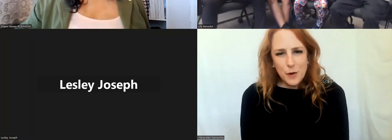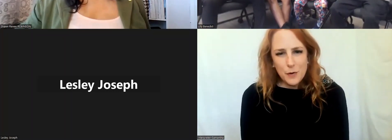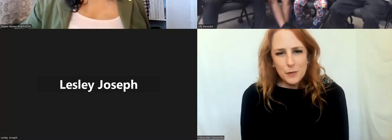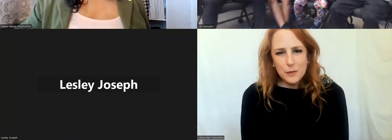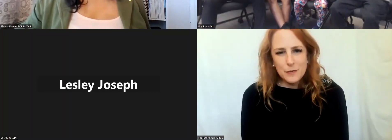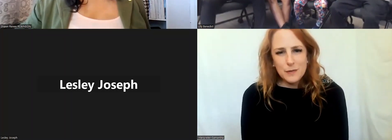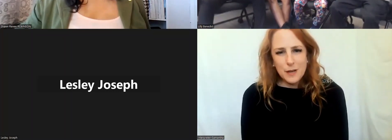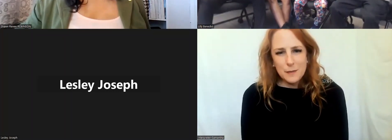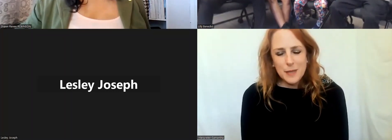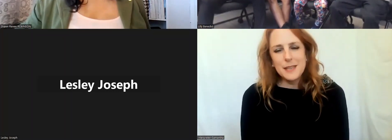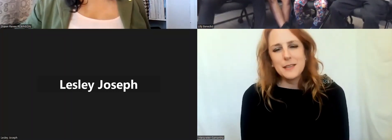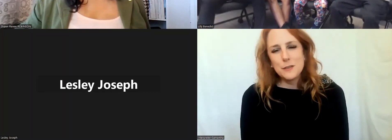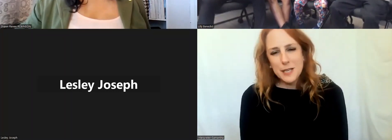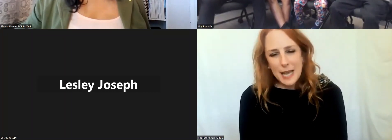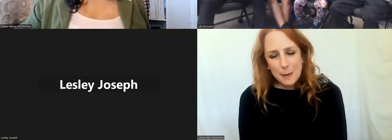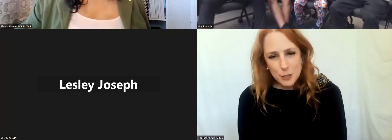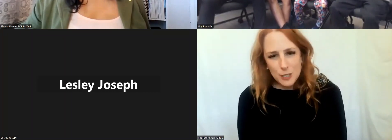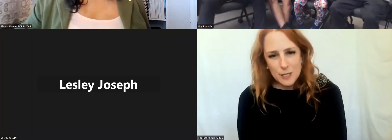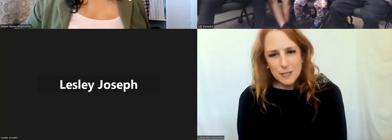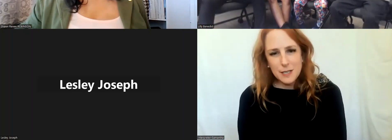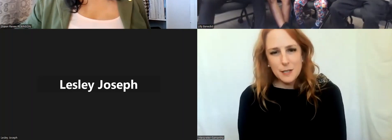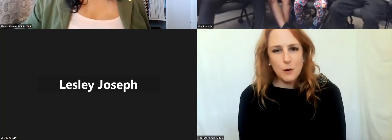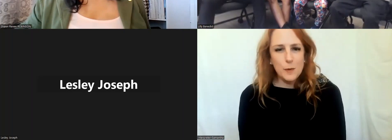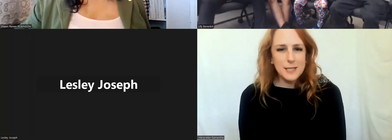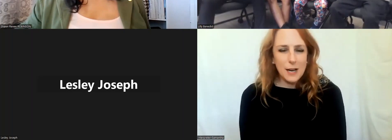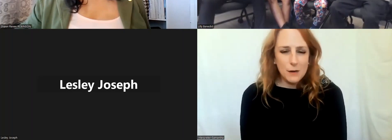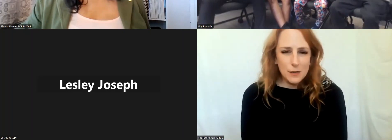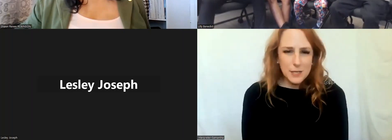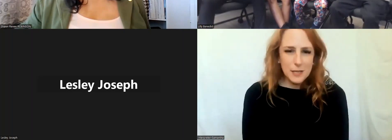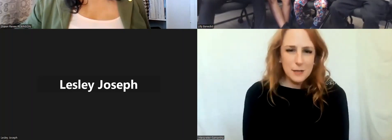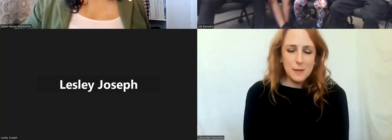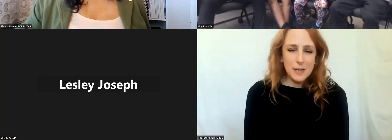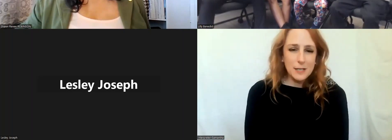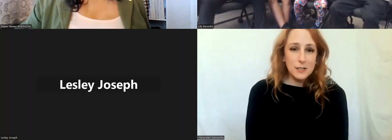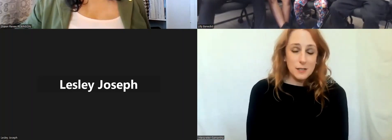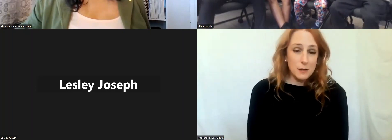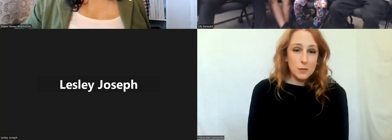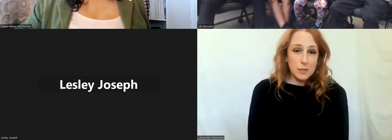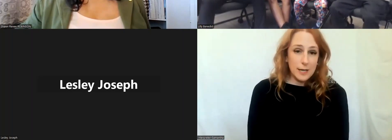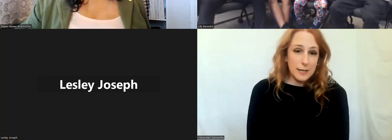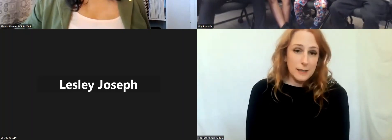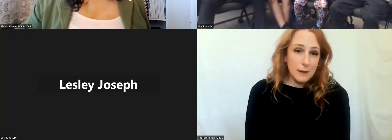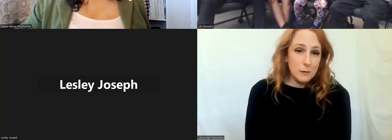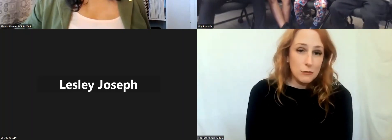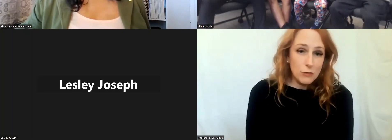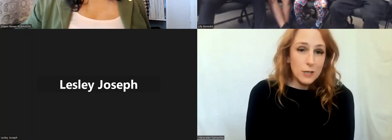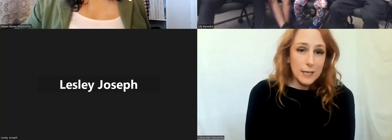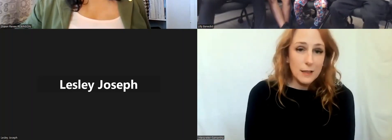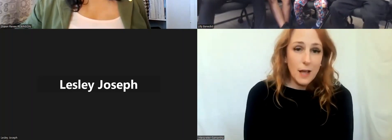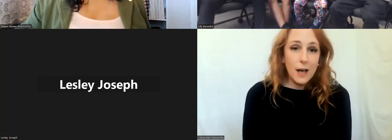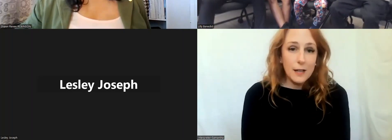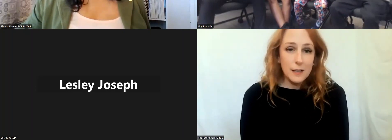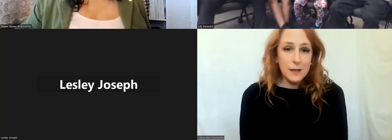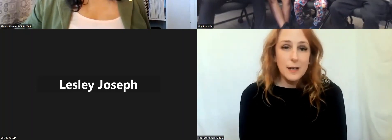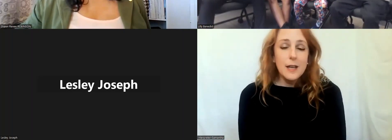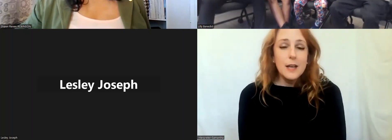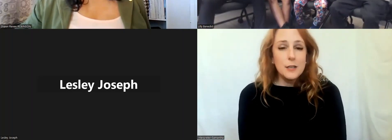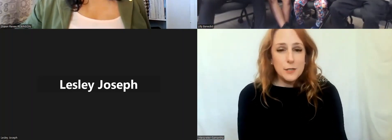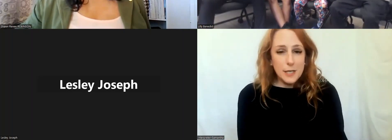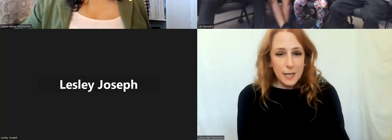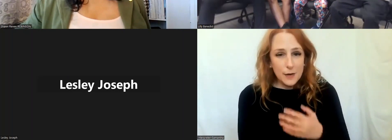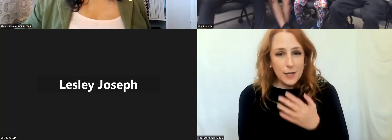using the phone, and then using captions, and there were always errors in them. And I was struggling a lot,